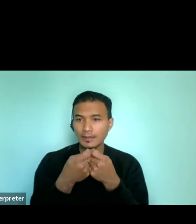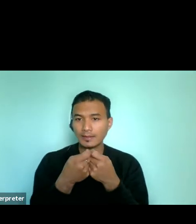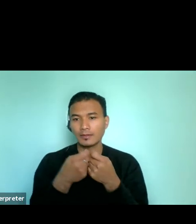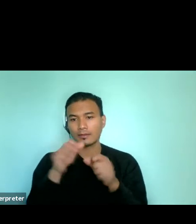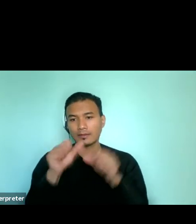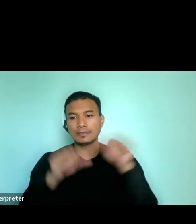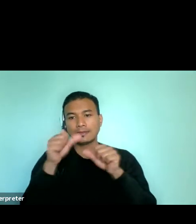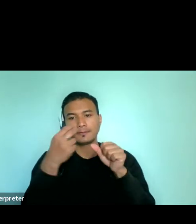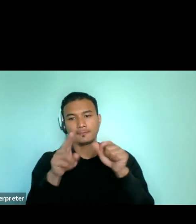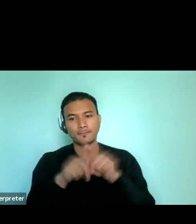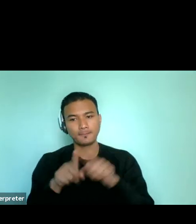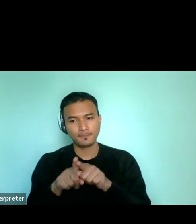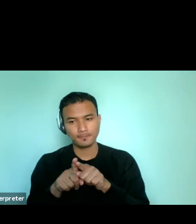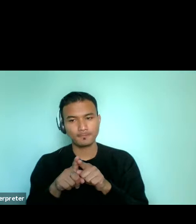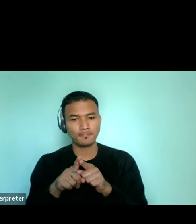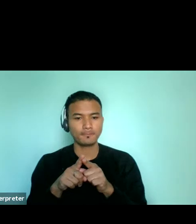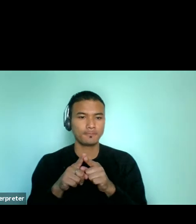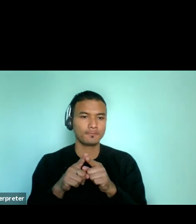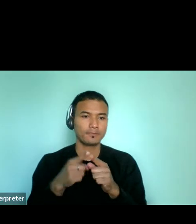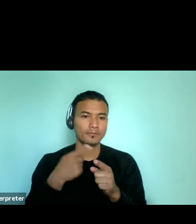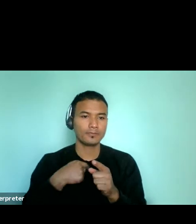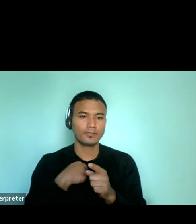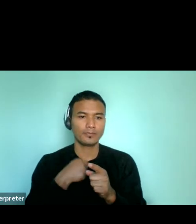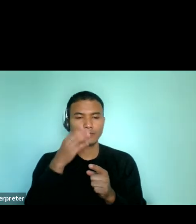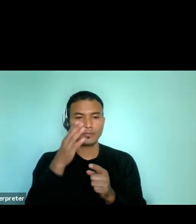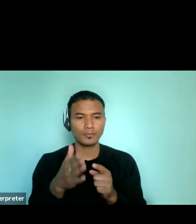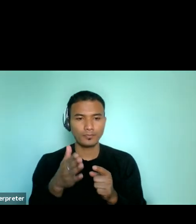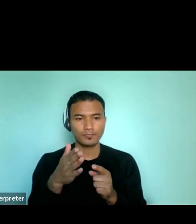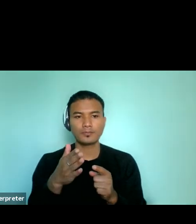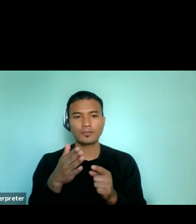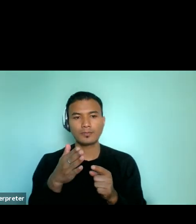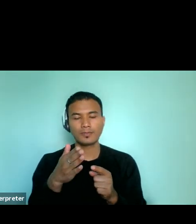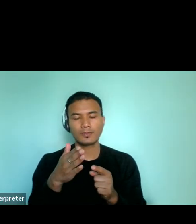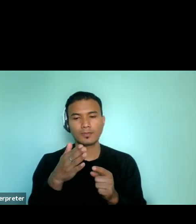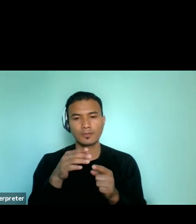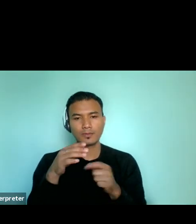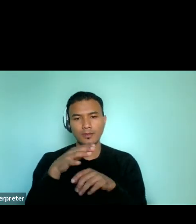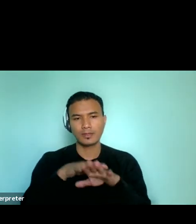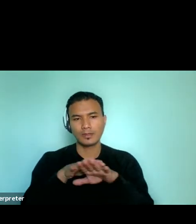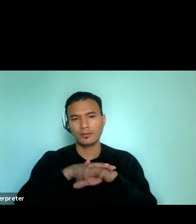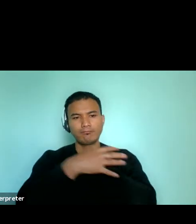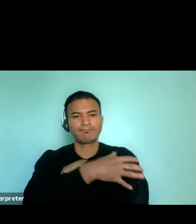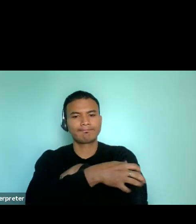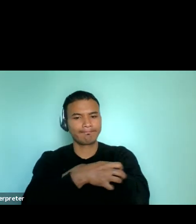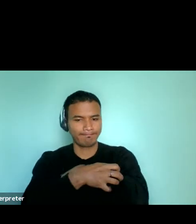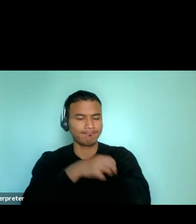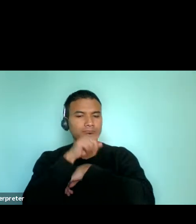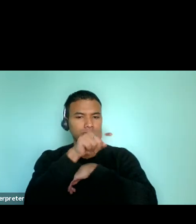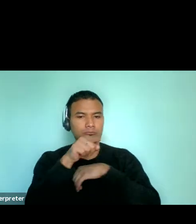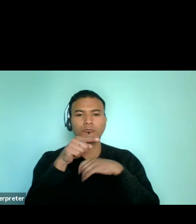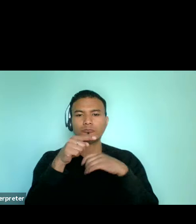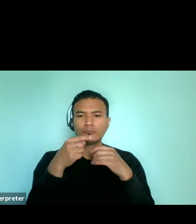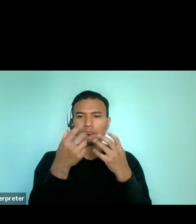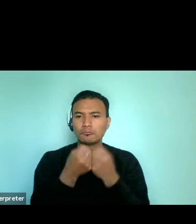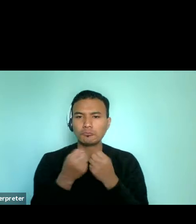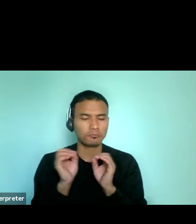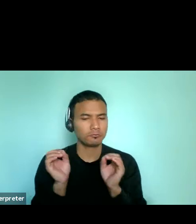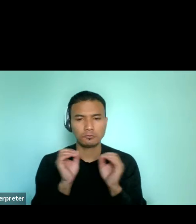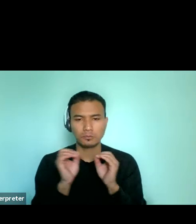However, many plots of land allocated to them are very poor. They could not use and farm it.